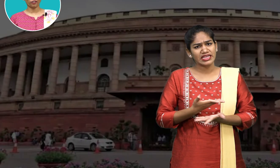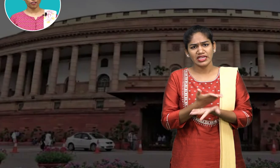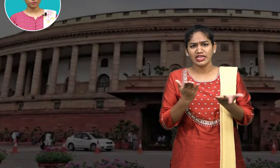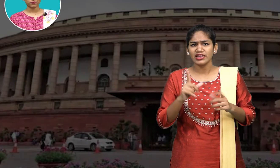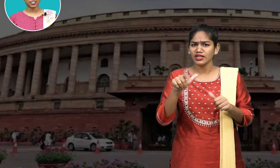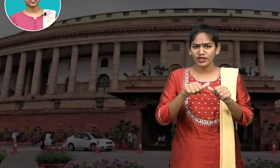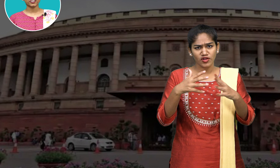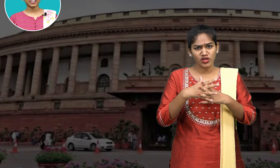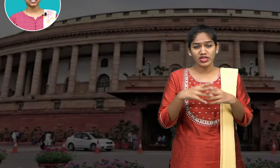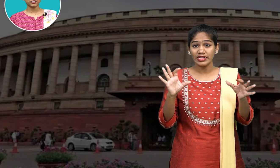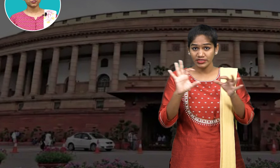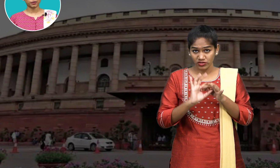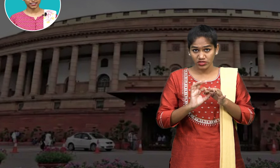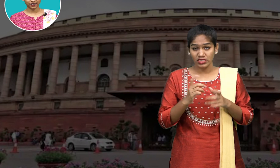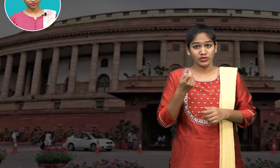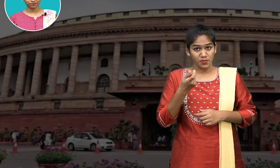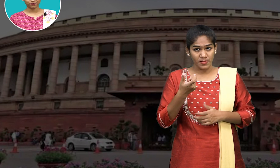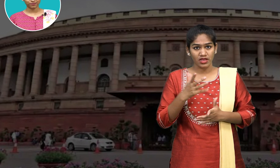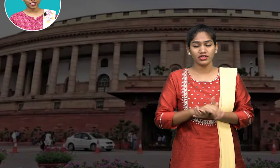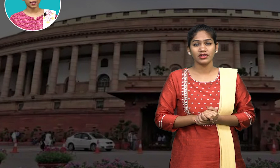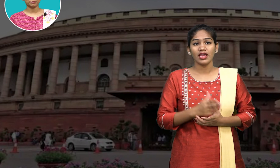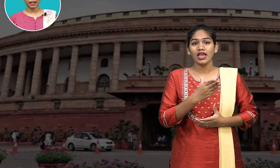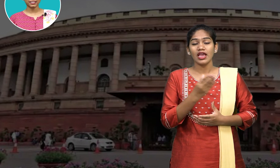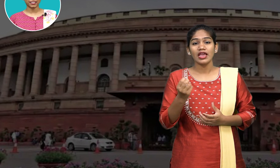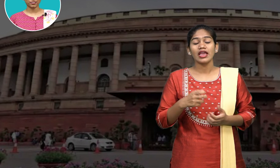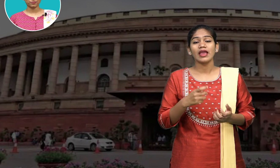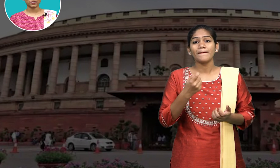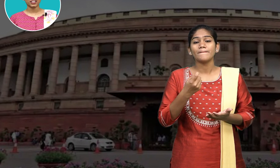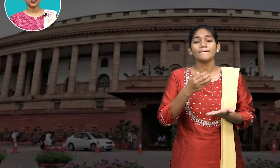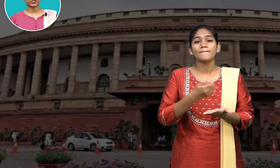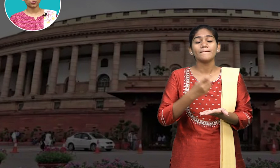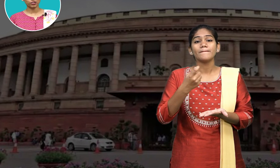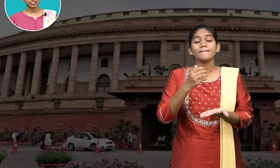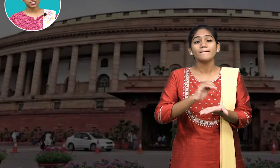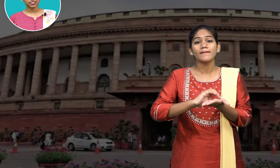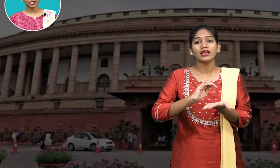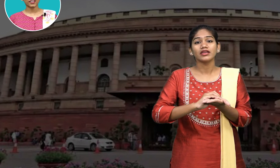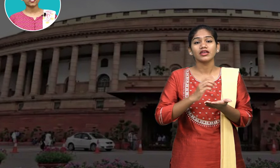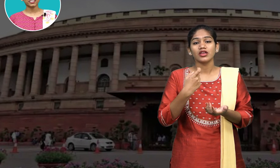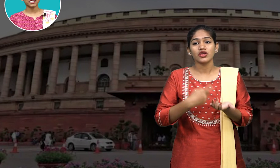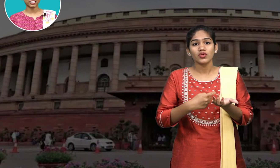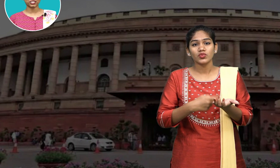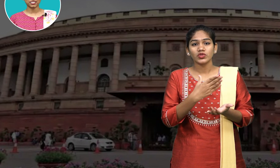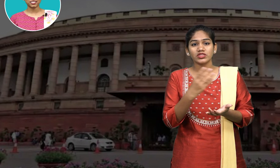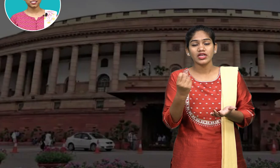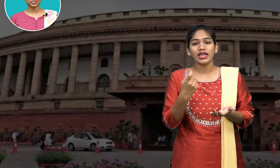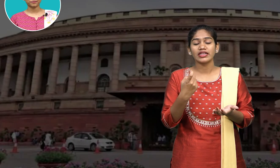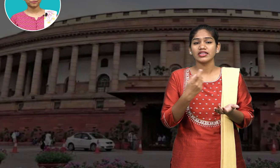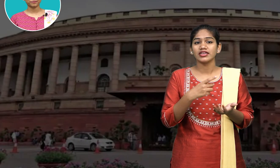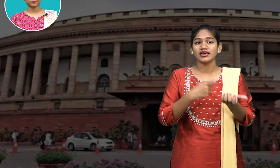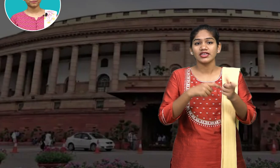Any law relating to money and banking rules and